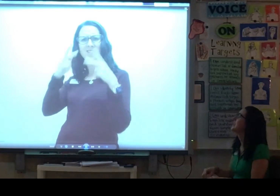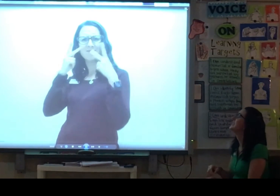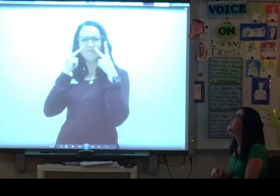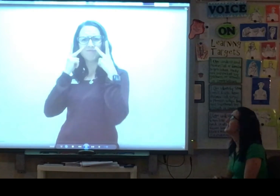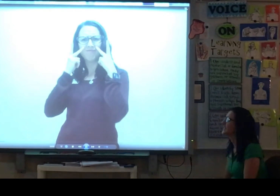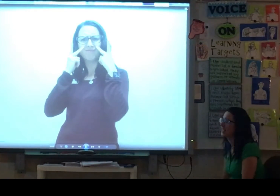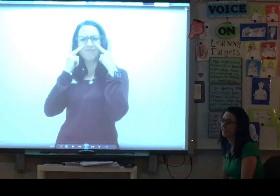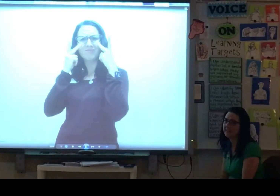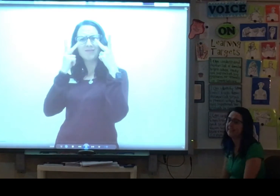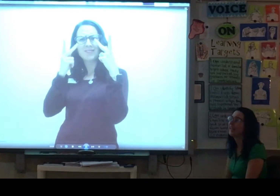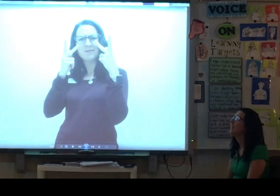could see.